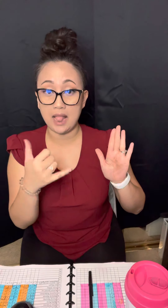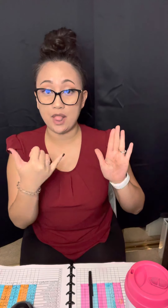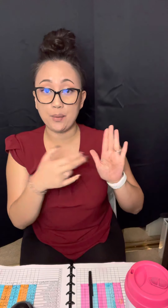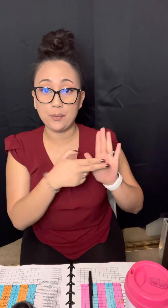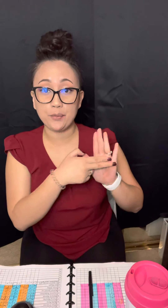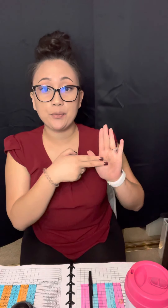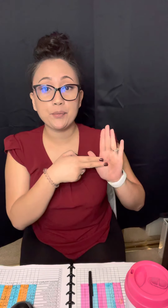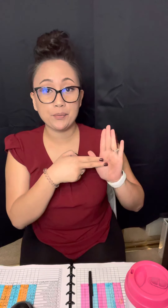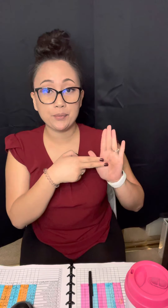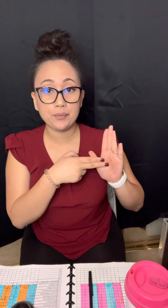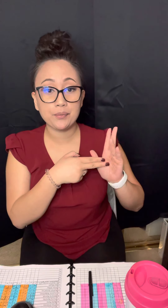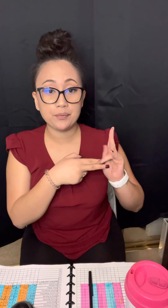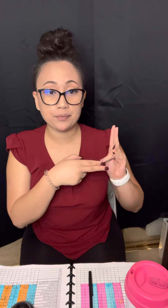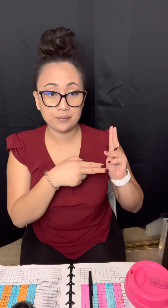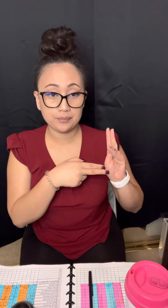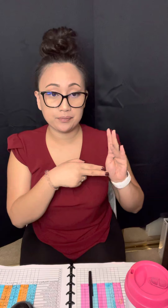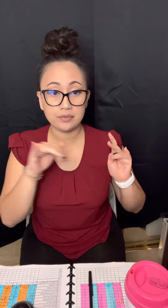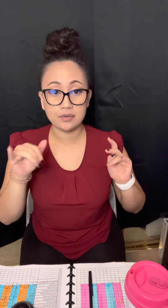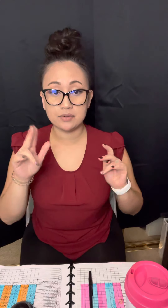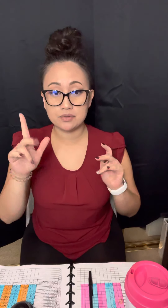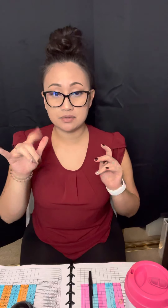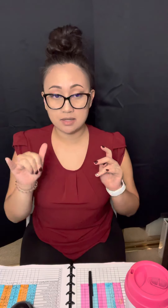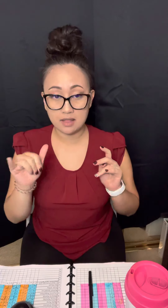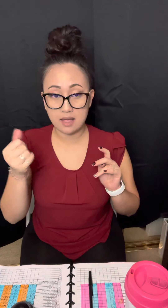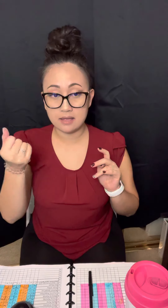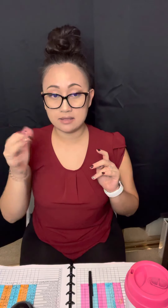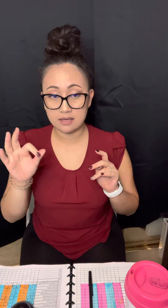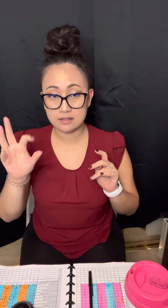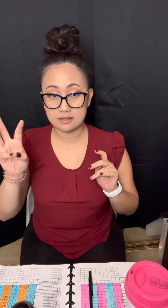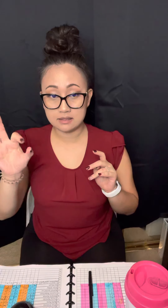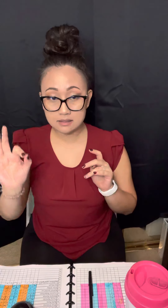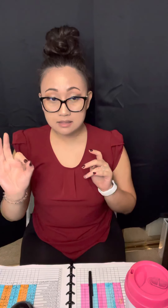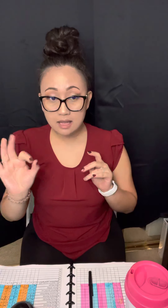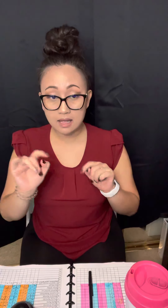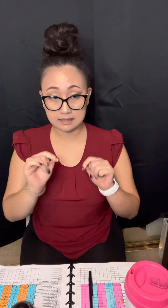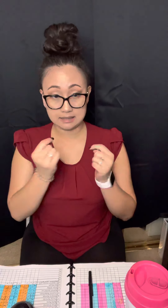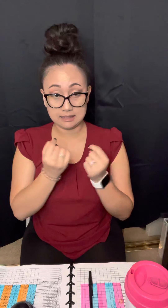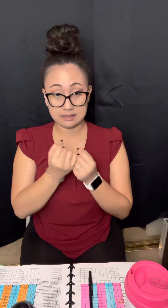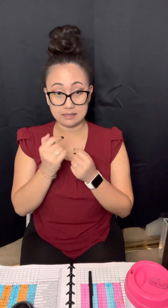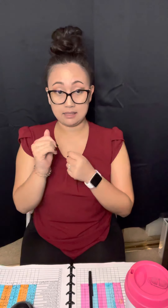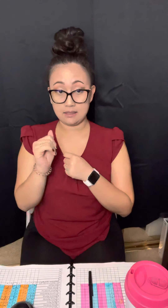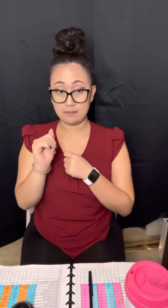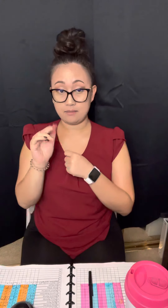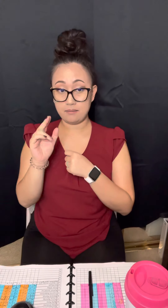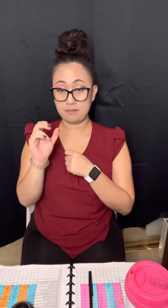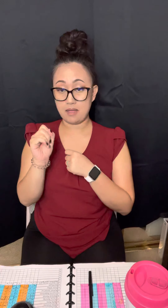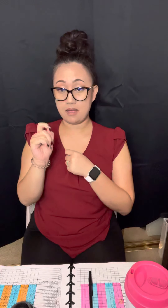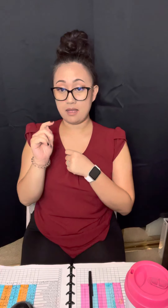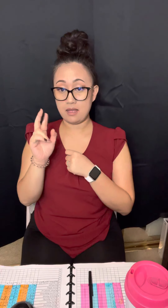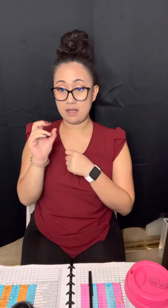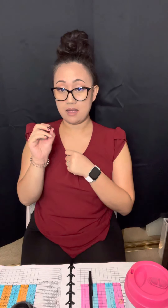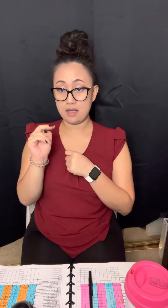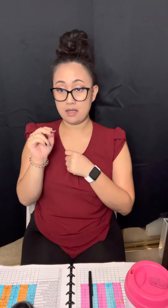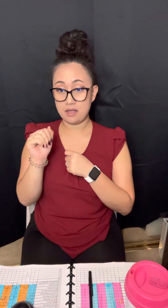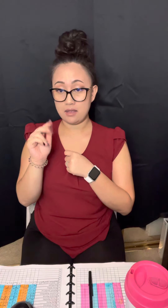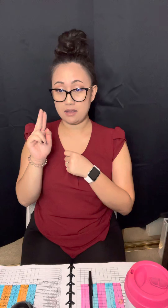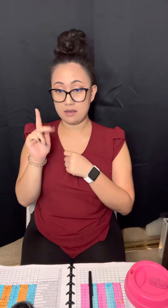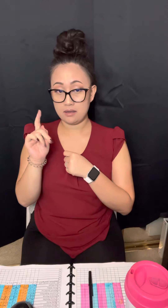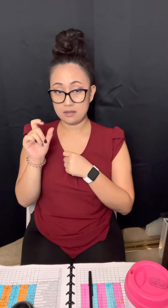July 1969, a team of astronauts. I don't have highlighters.